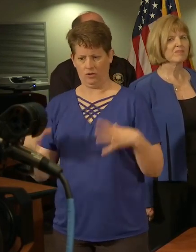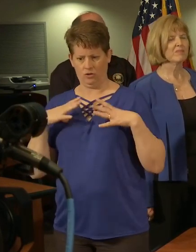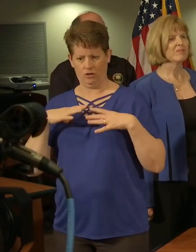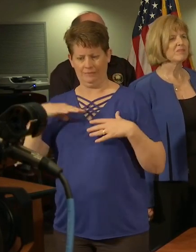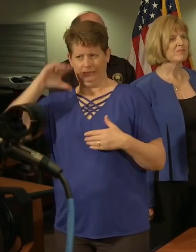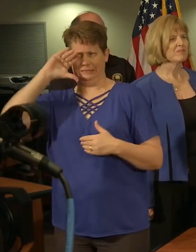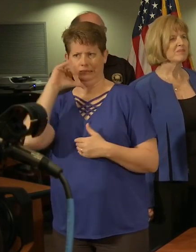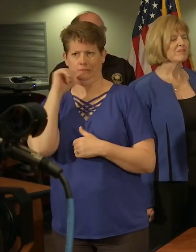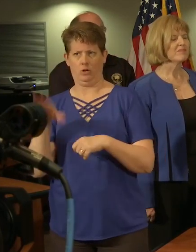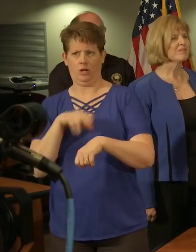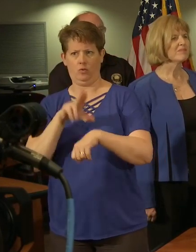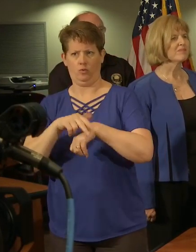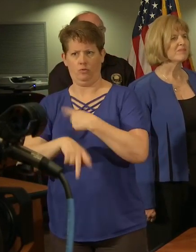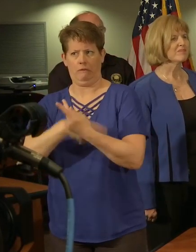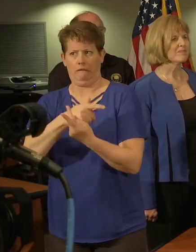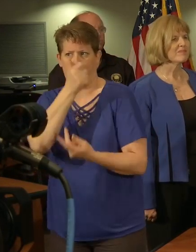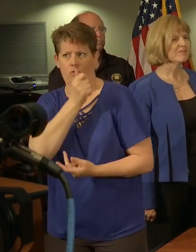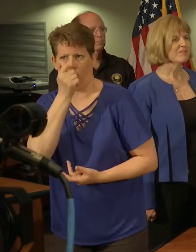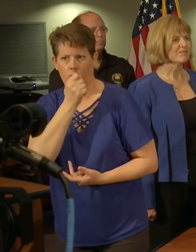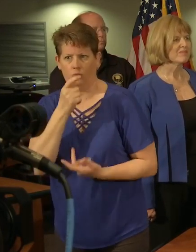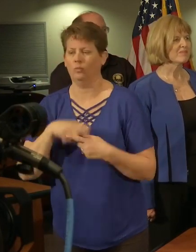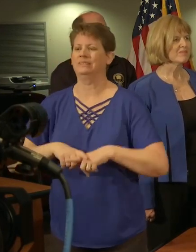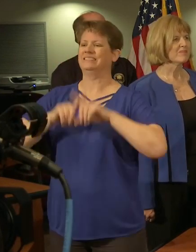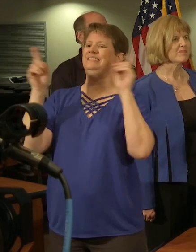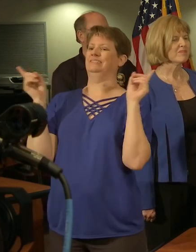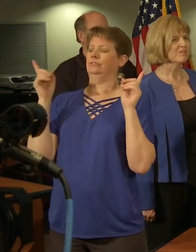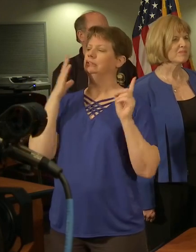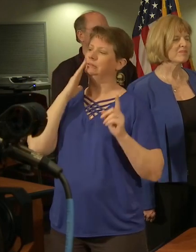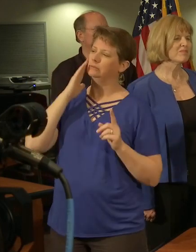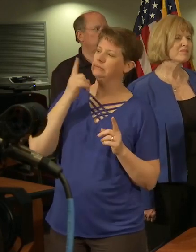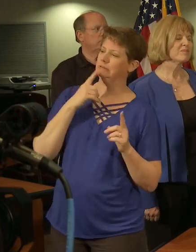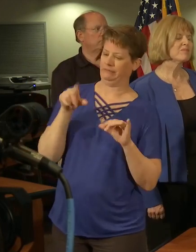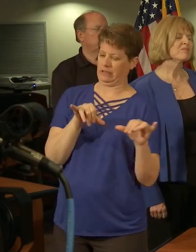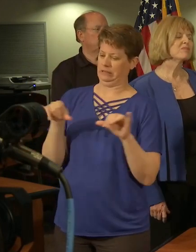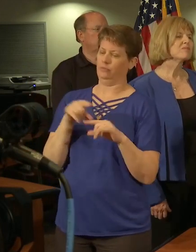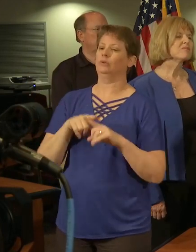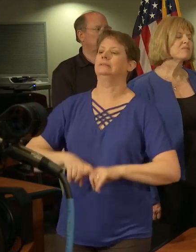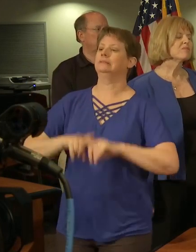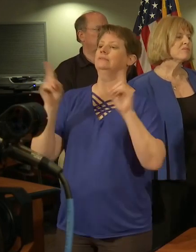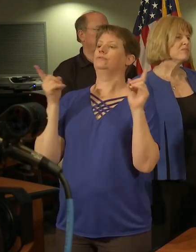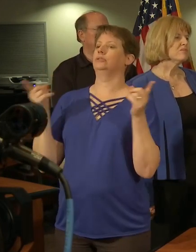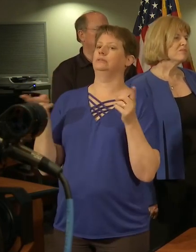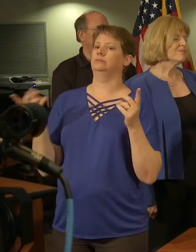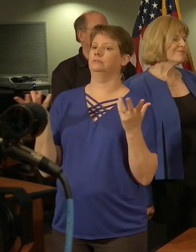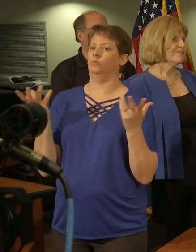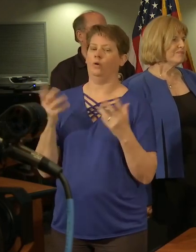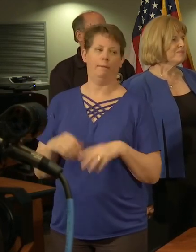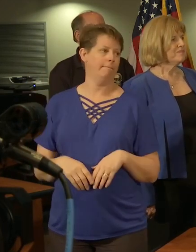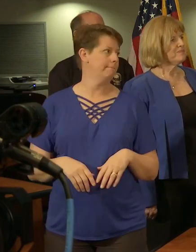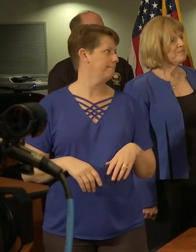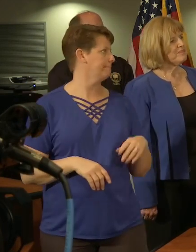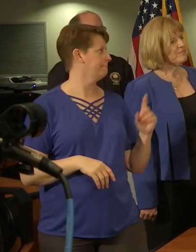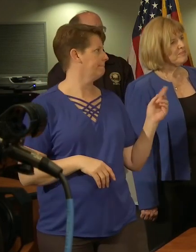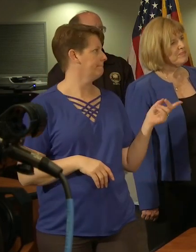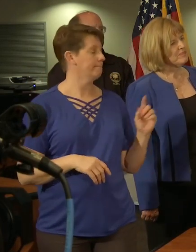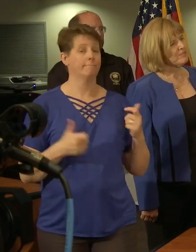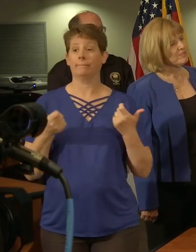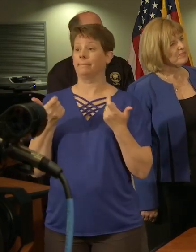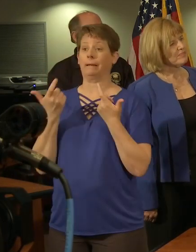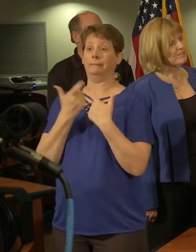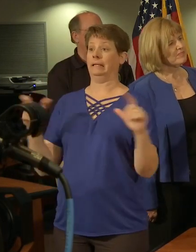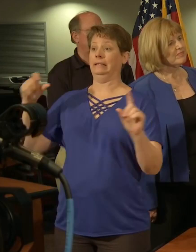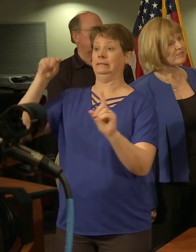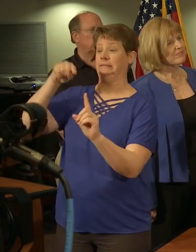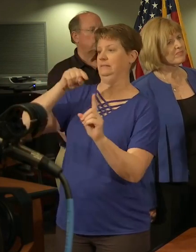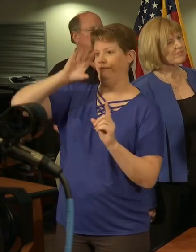seeming quite like a normal common cold. What's the difference there? I know you said it's very similar, but what's the difference that people should look for? I say the main symptom